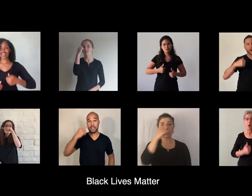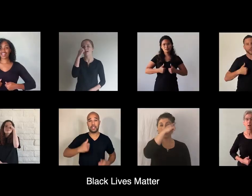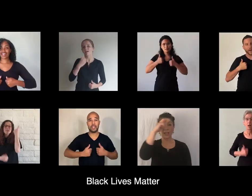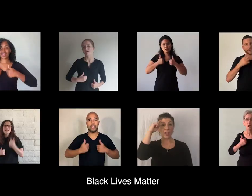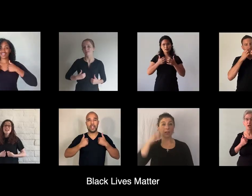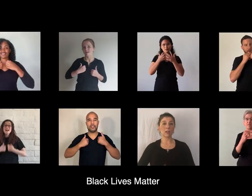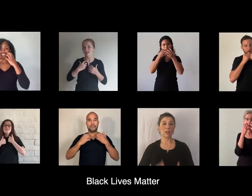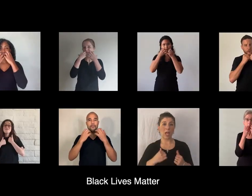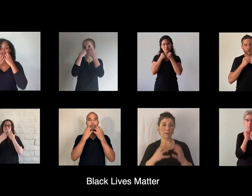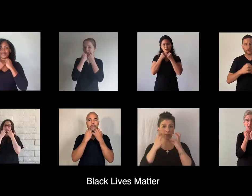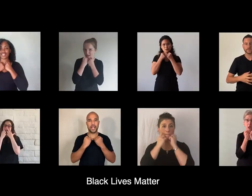Black Lives Matter.